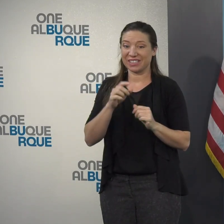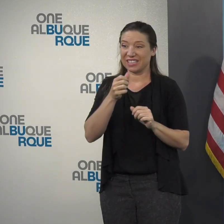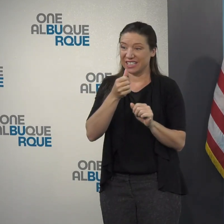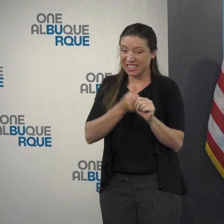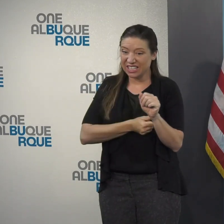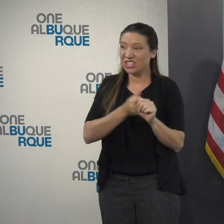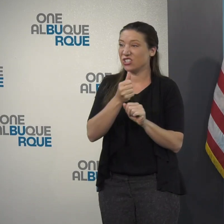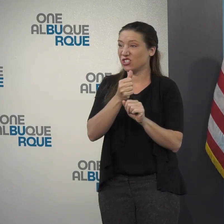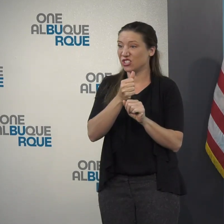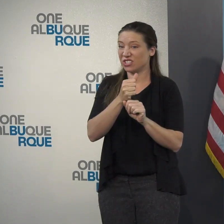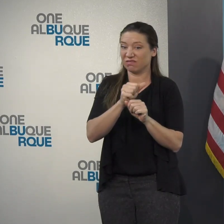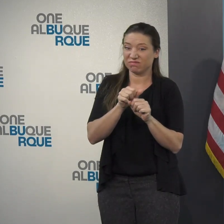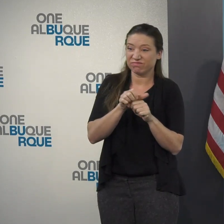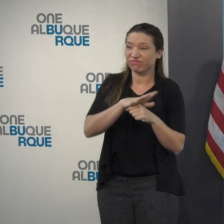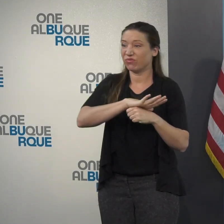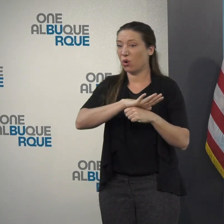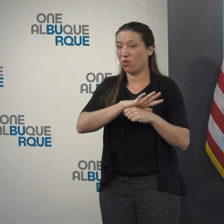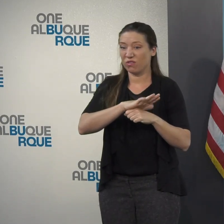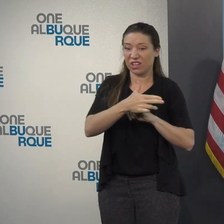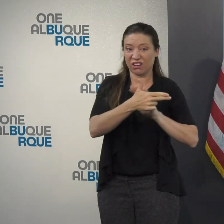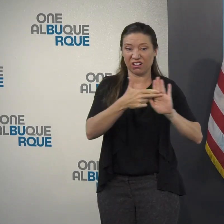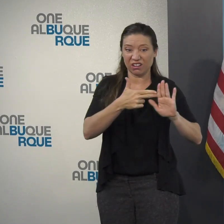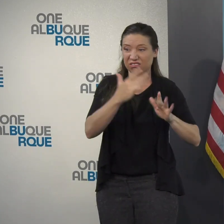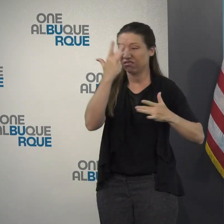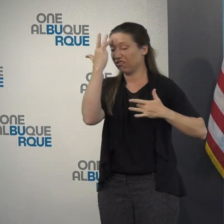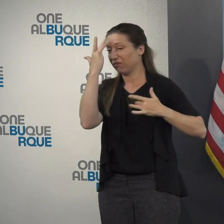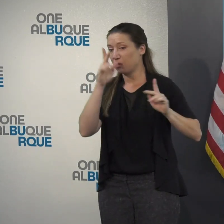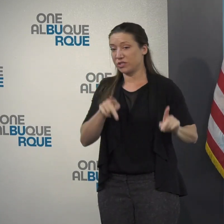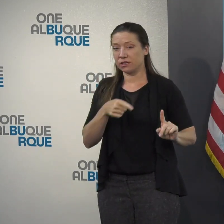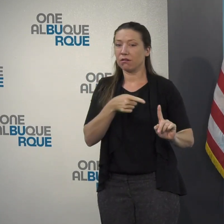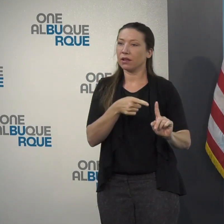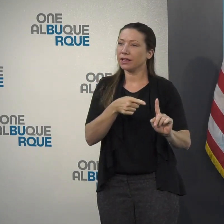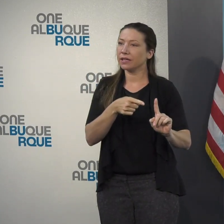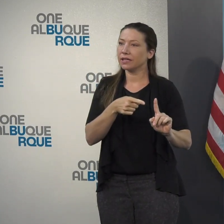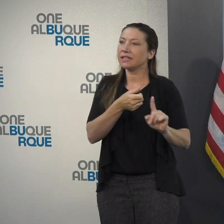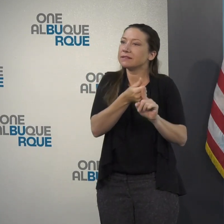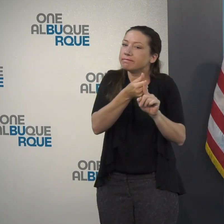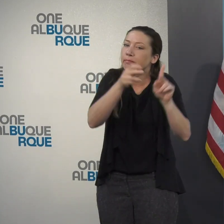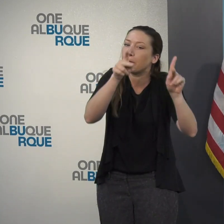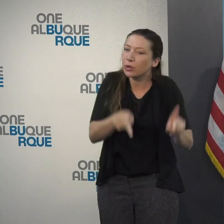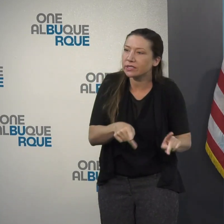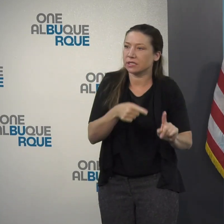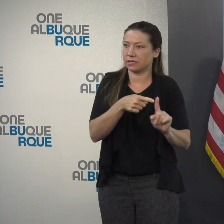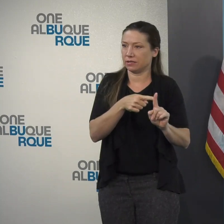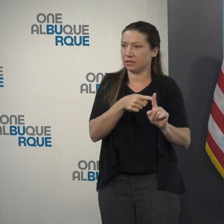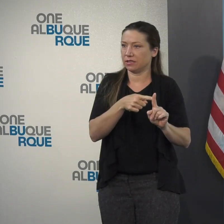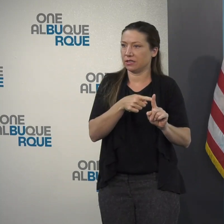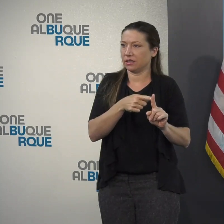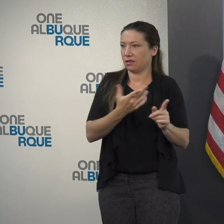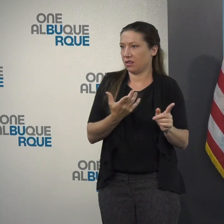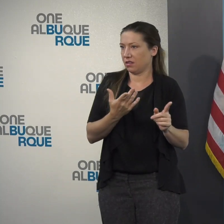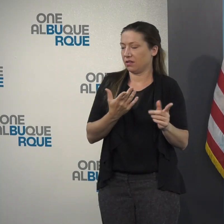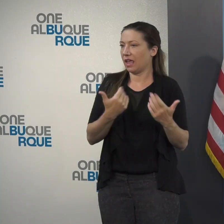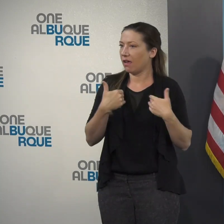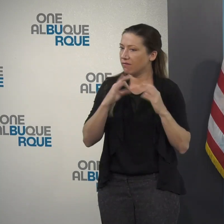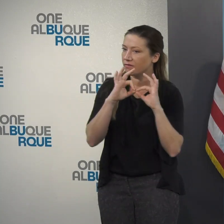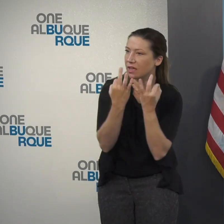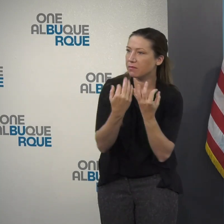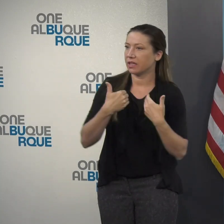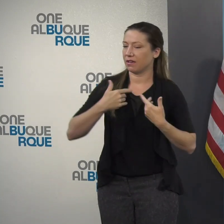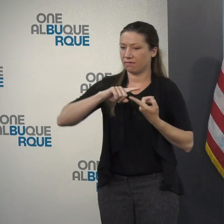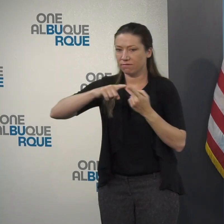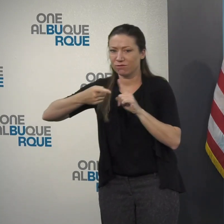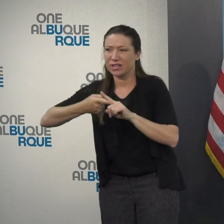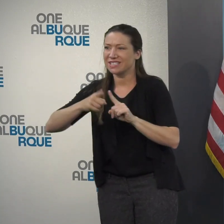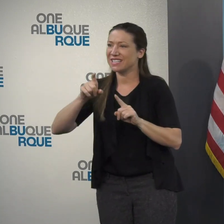they're individuals and they're loved ones, and they're people that also need our help. Now, relatedly, at